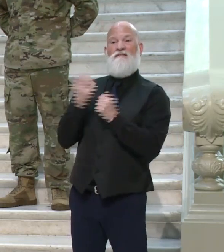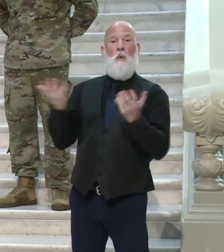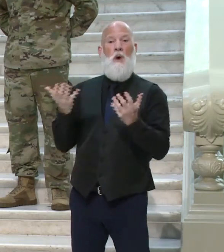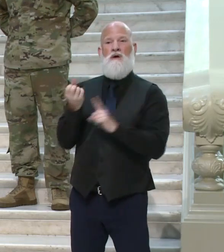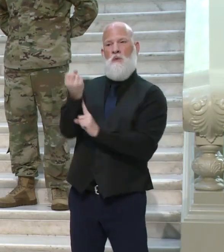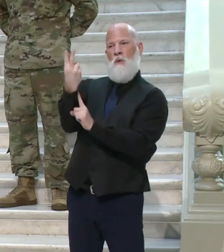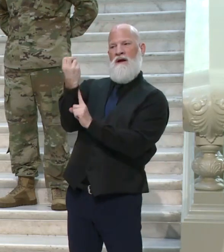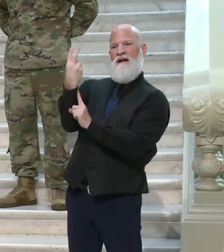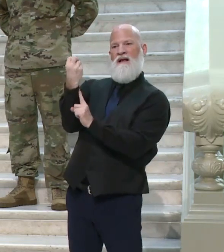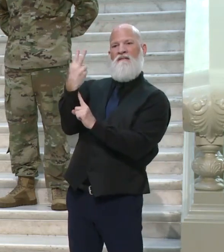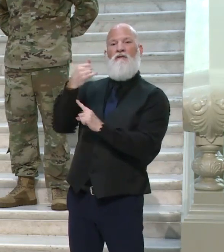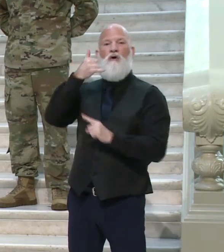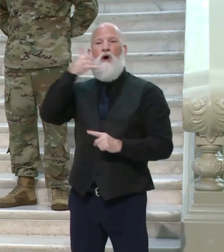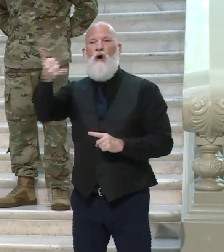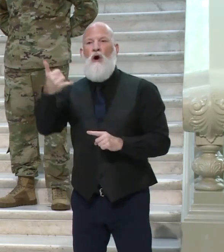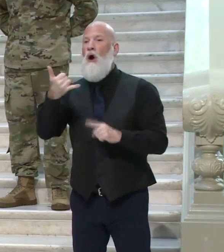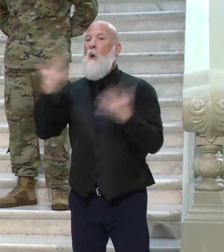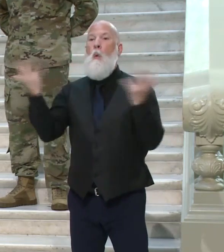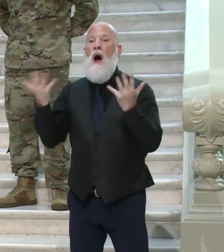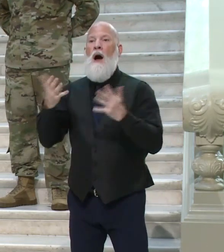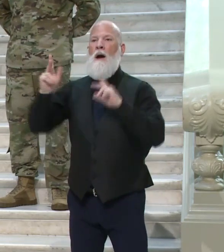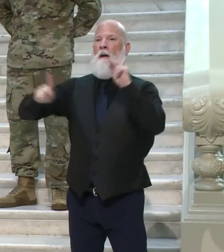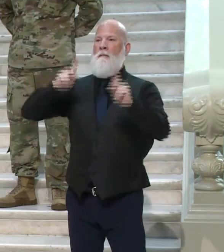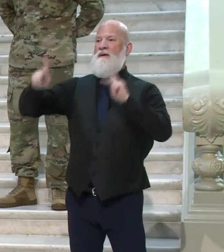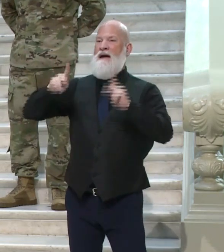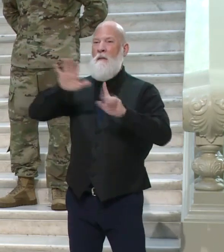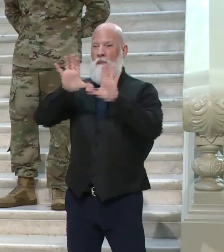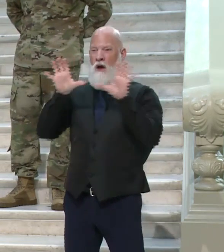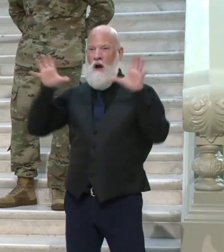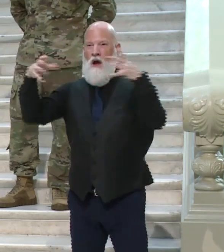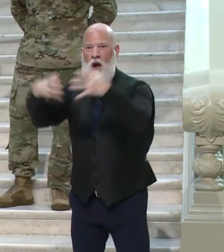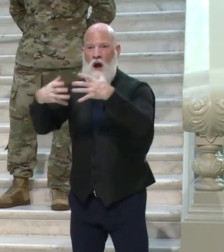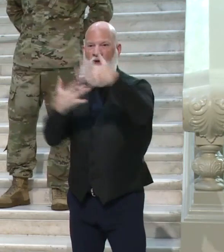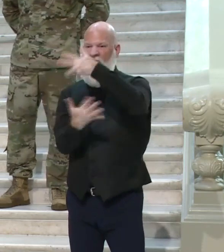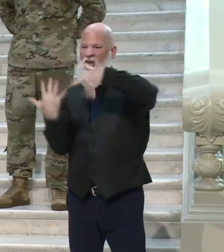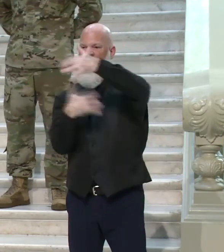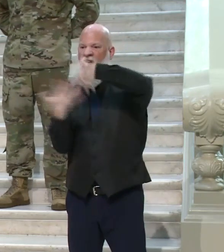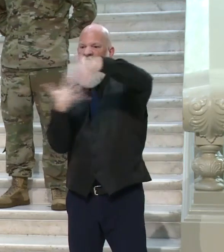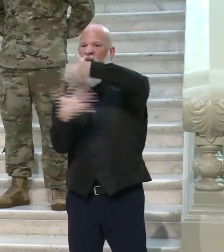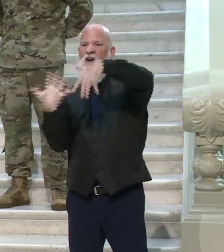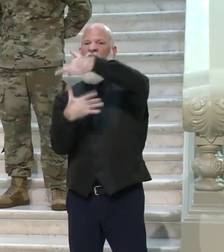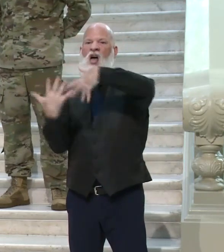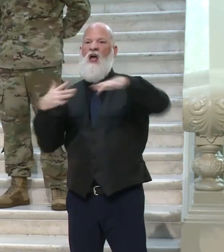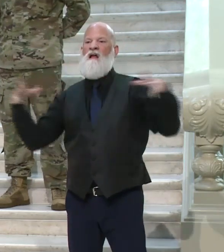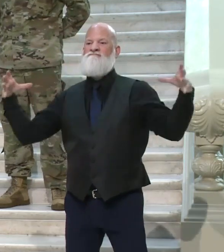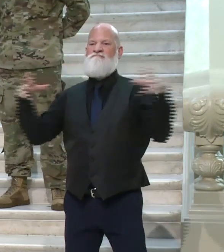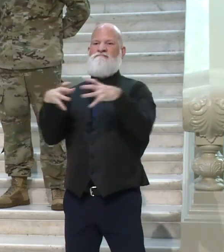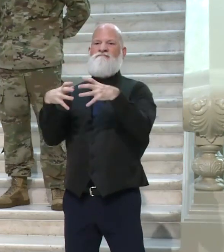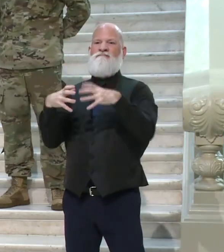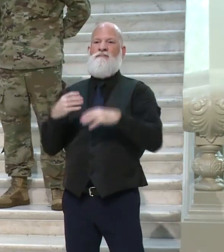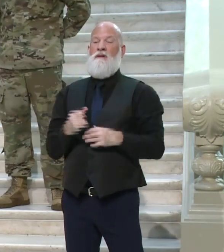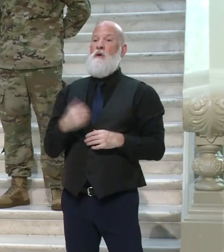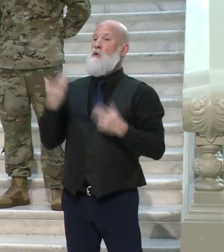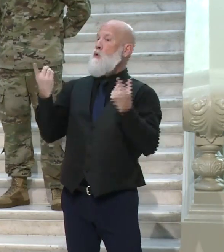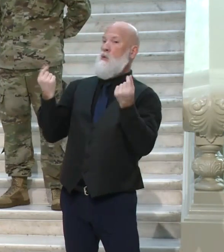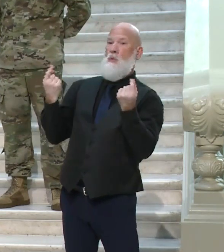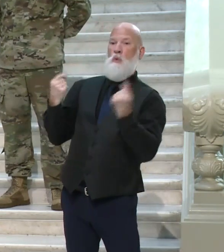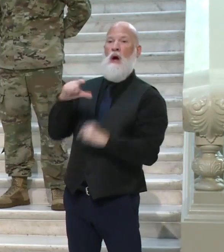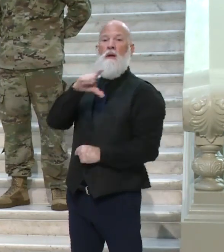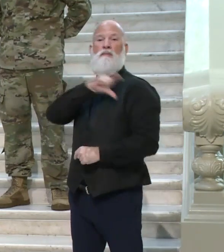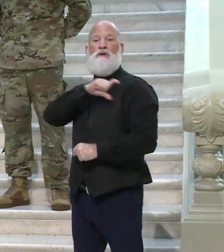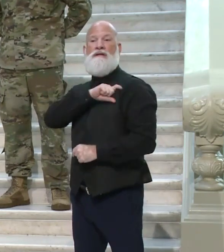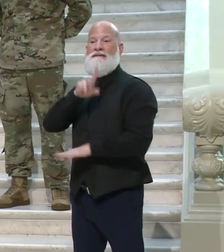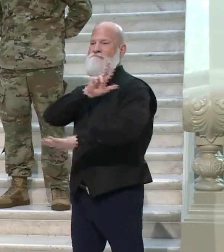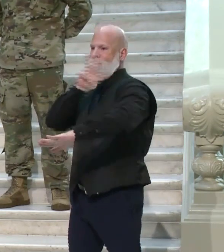gatherings. Officers used these opportunities to raise awareness about social distancing rules, as they have been doing